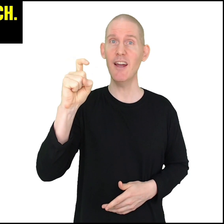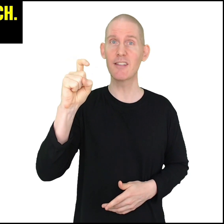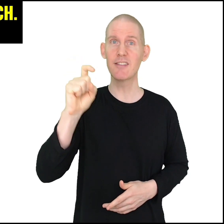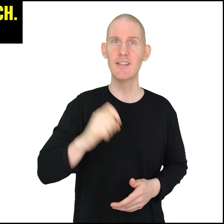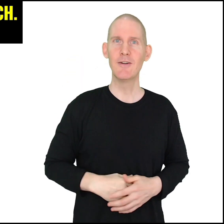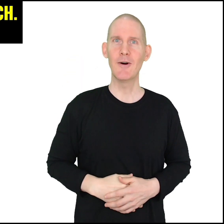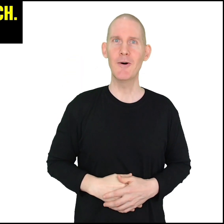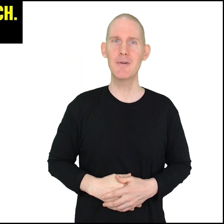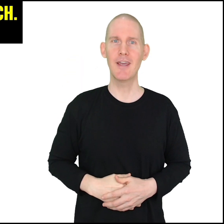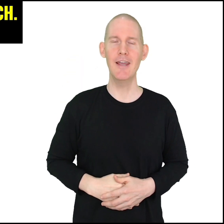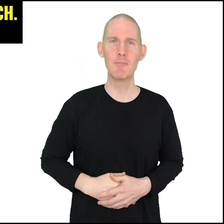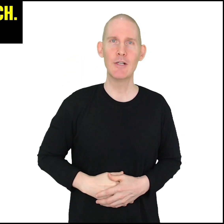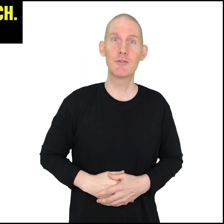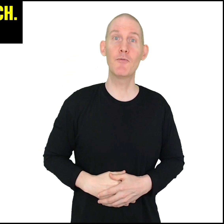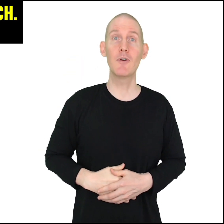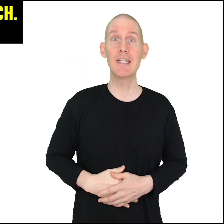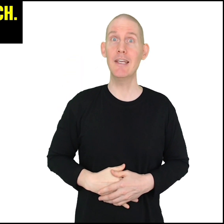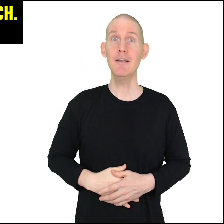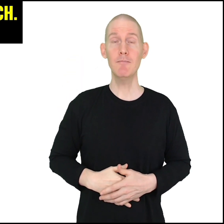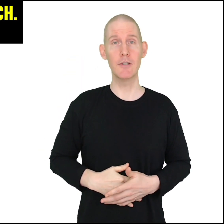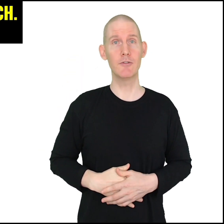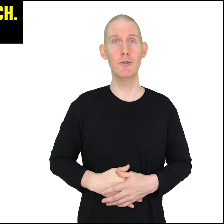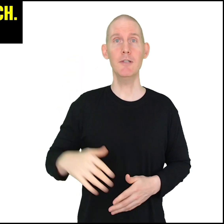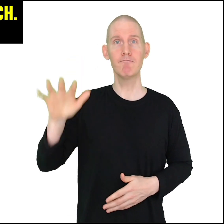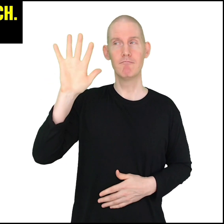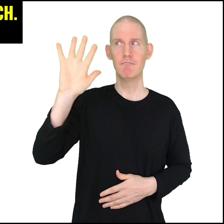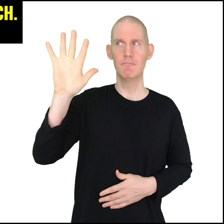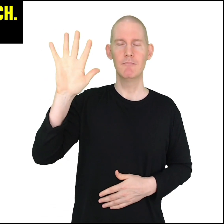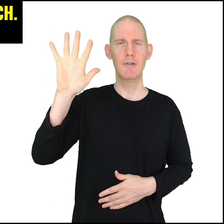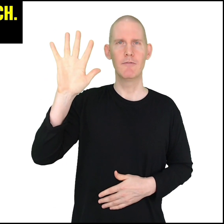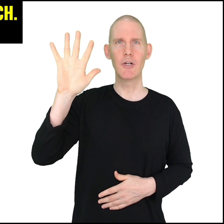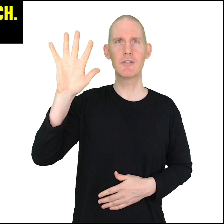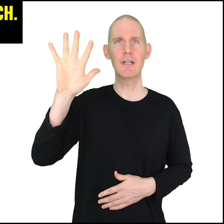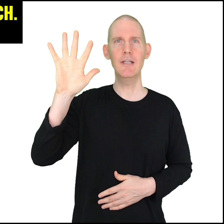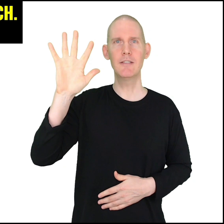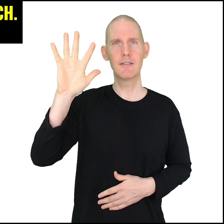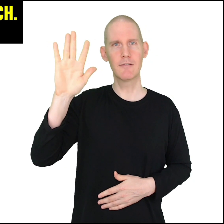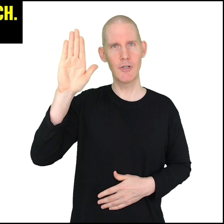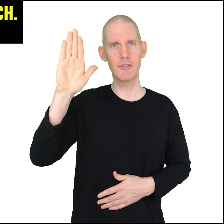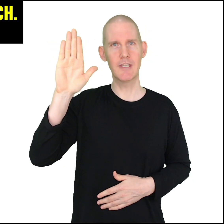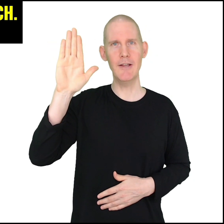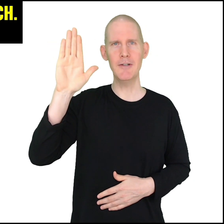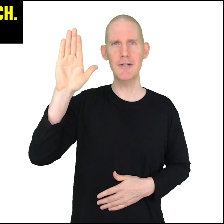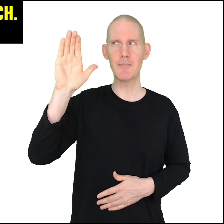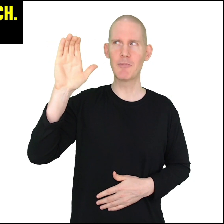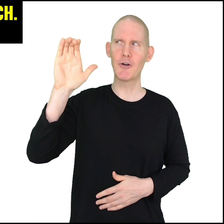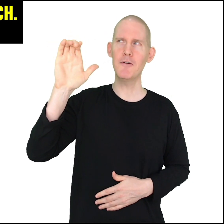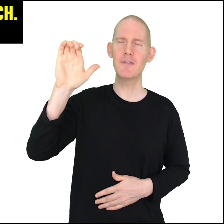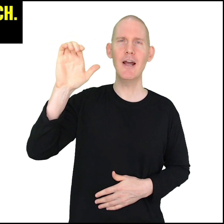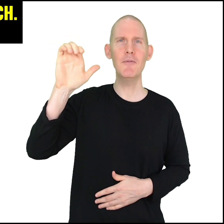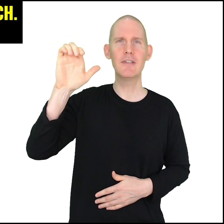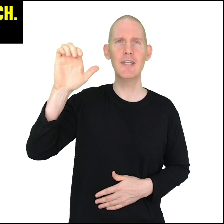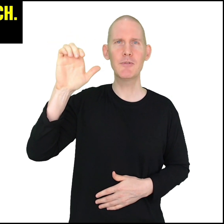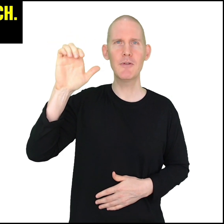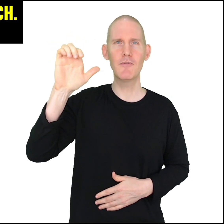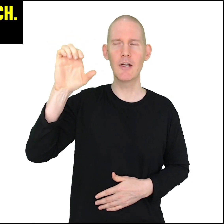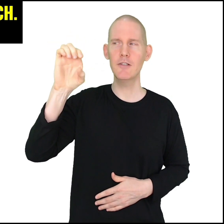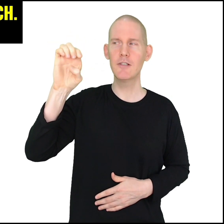EX. Okay, so for an E, let's do it. Fingers like this, fingers together, curve down the tips of the fingers. Put